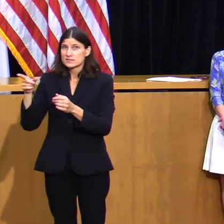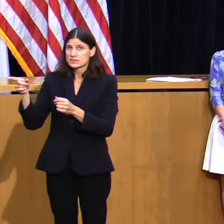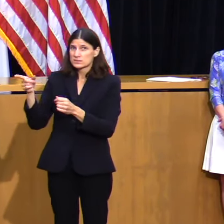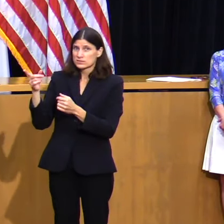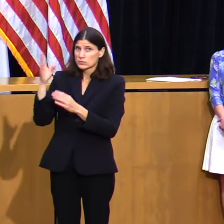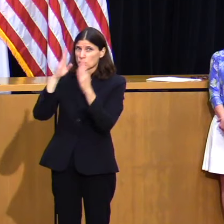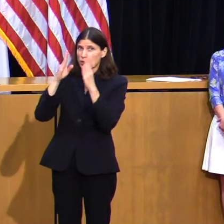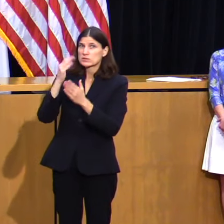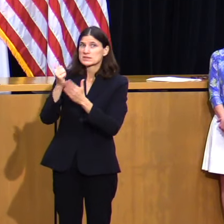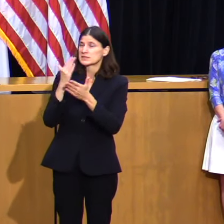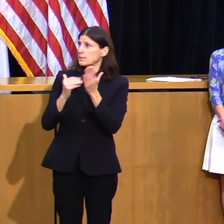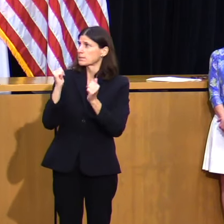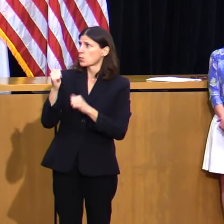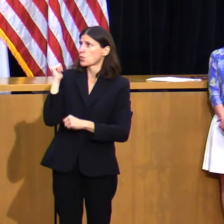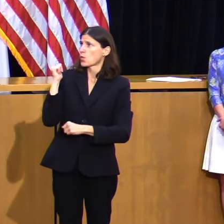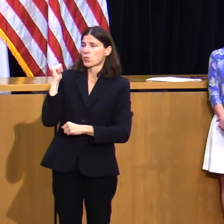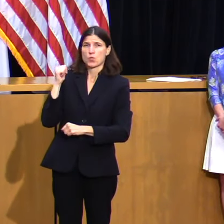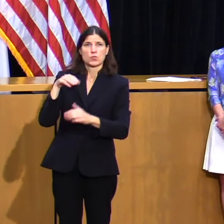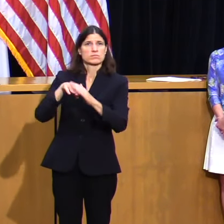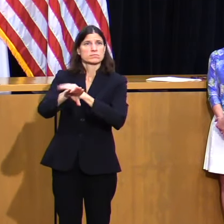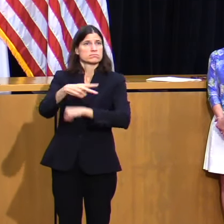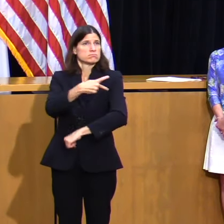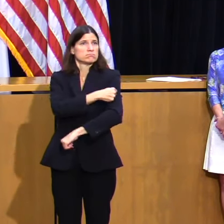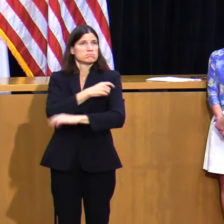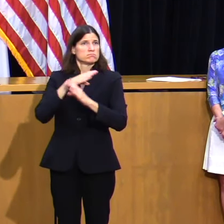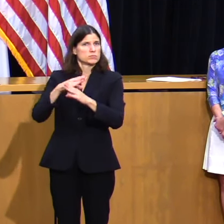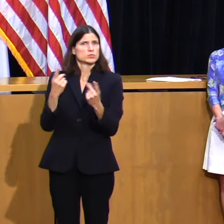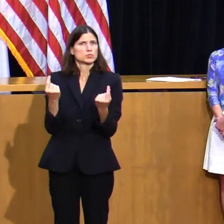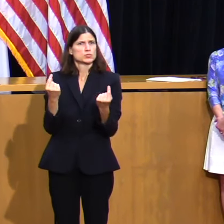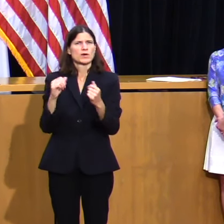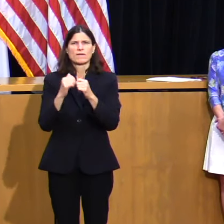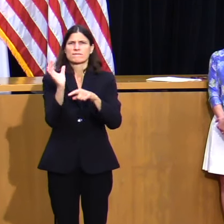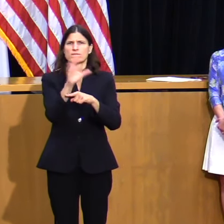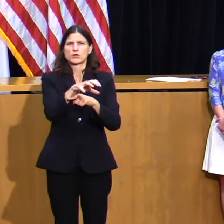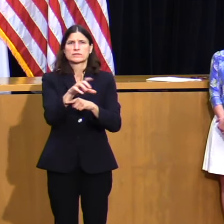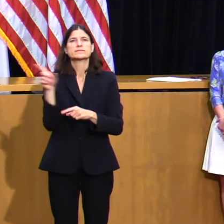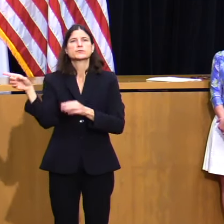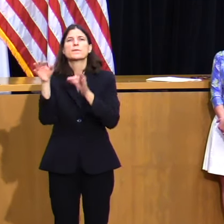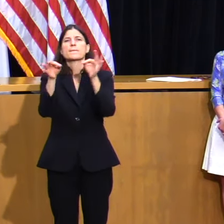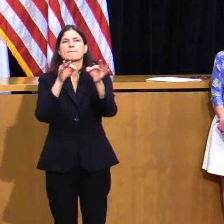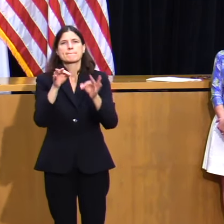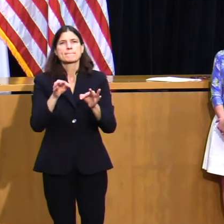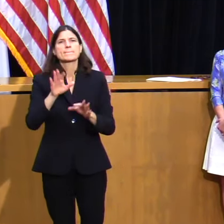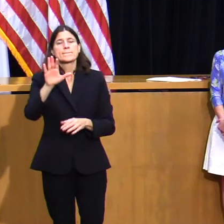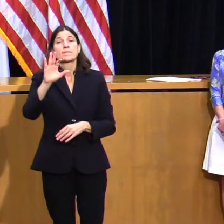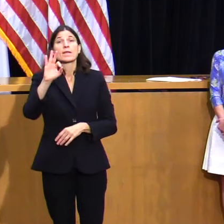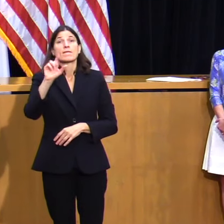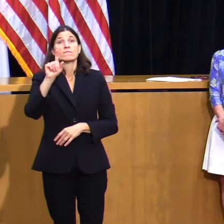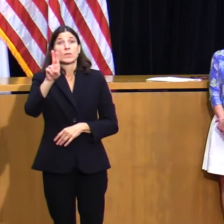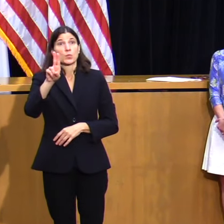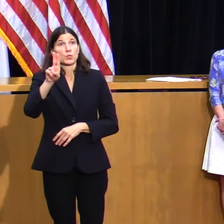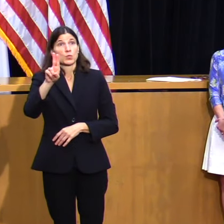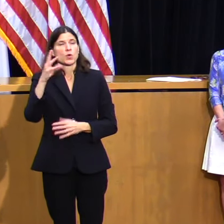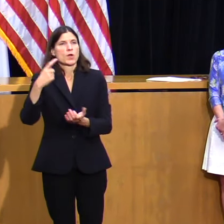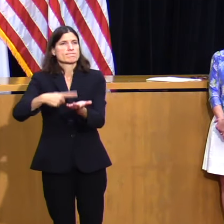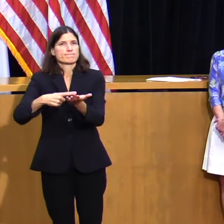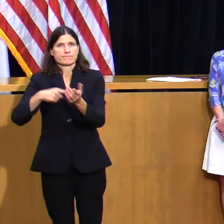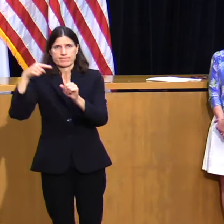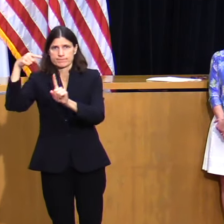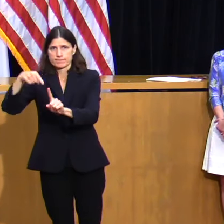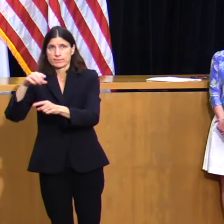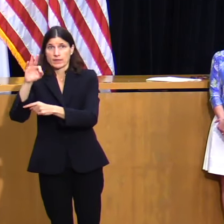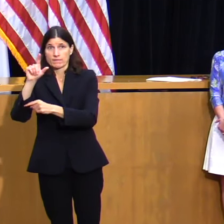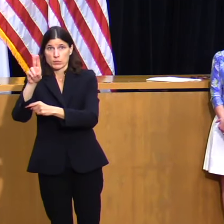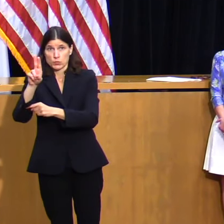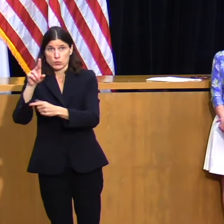I think look, there are three issues here around flu. The first is last year,